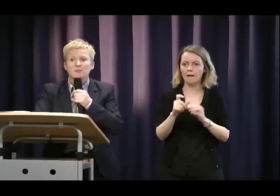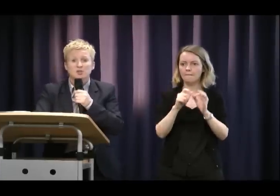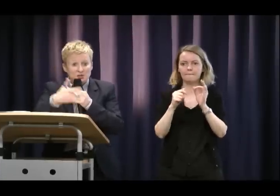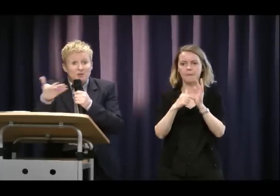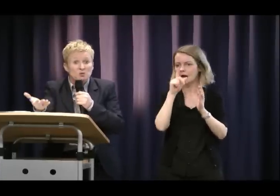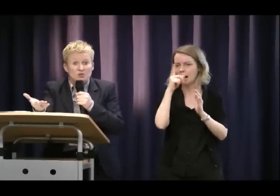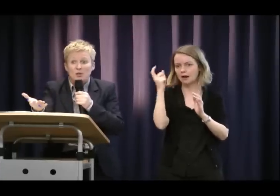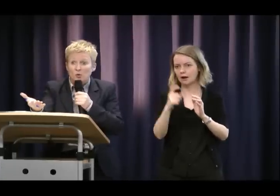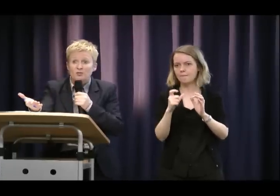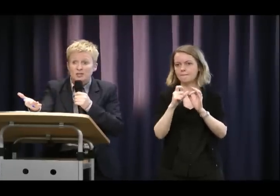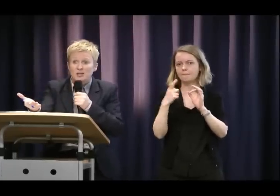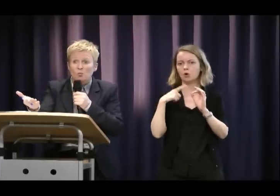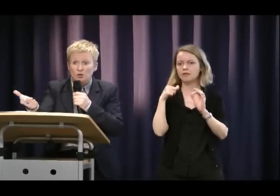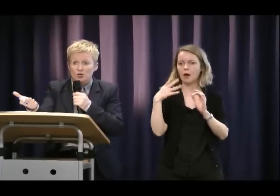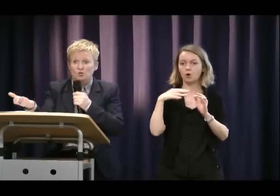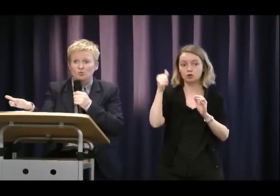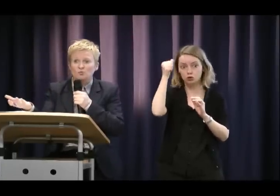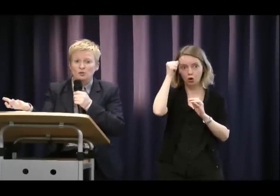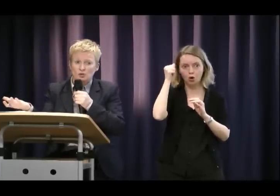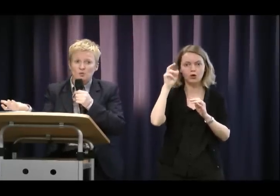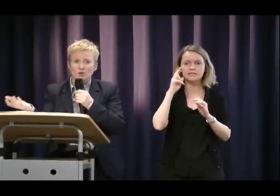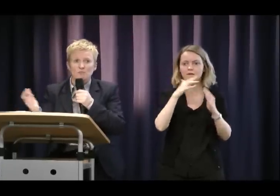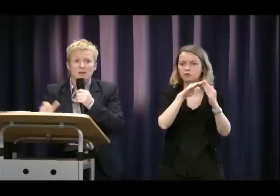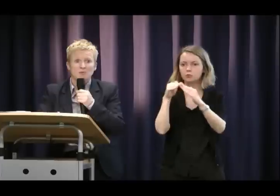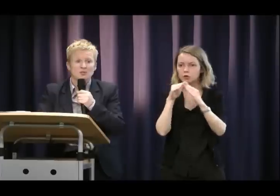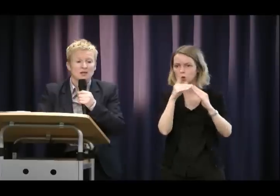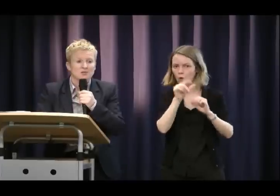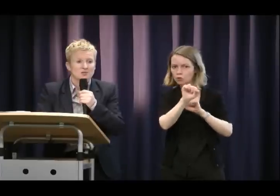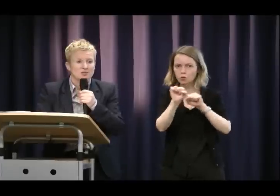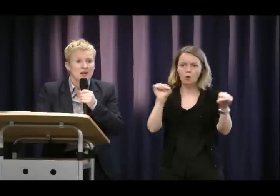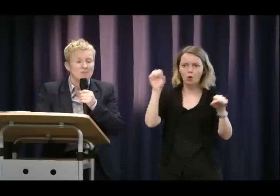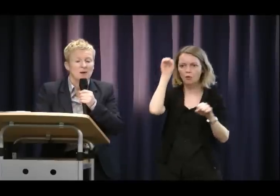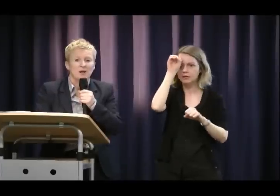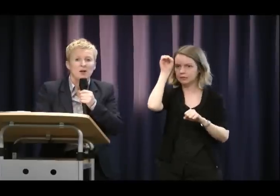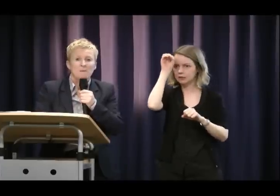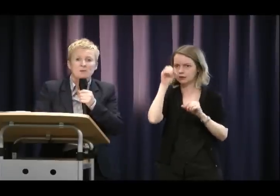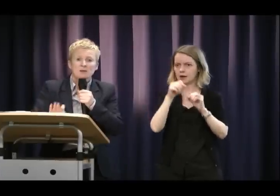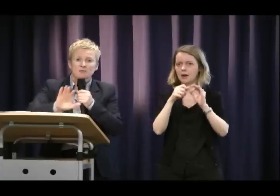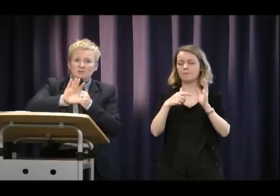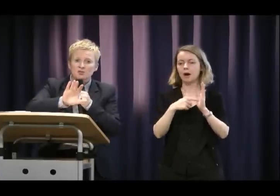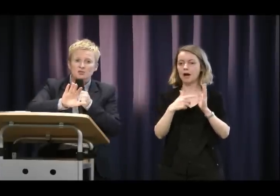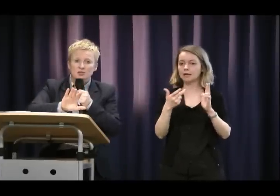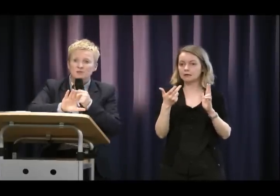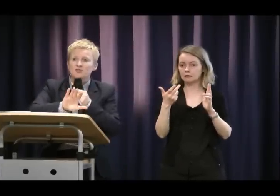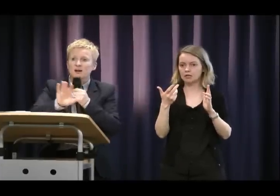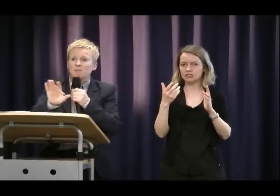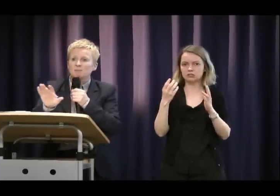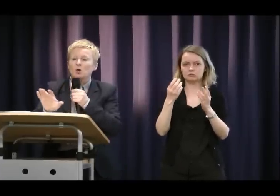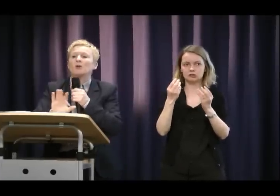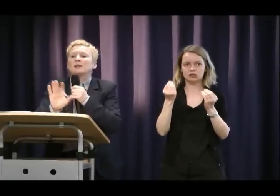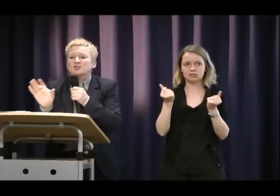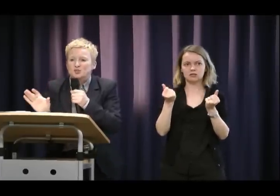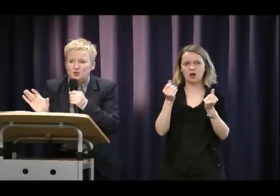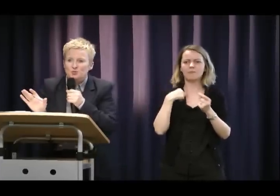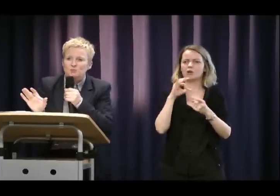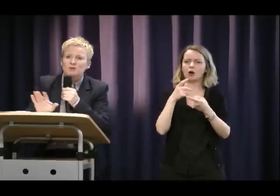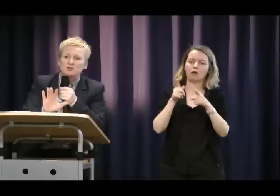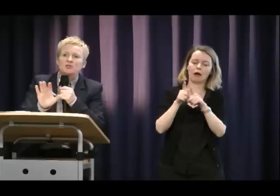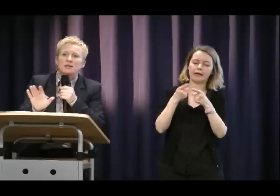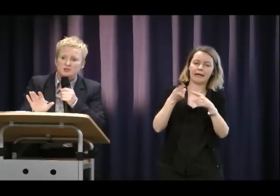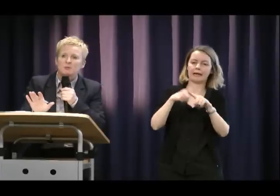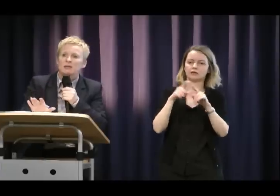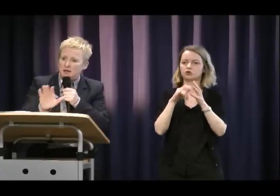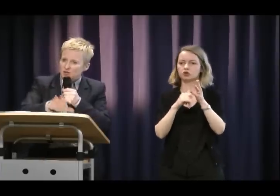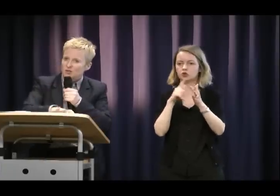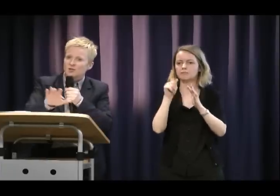couldn't, just because they wanted to hear what you, the community members, had to say. But if that just gives some, not an excuse, but